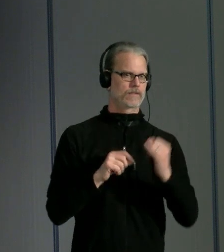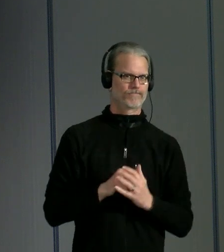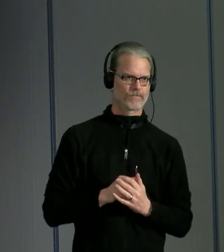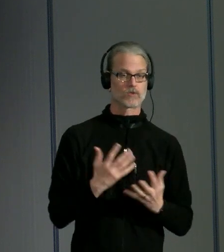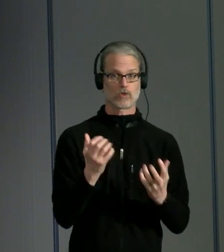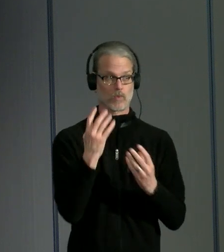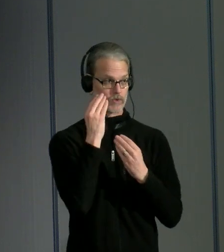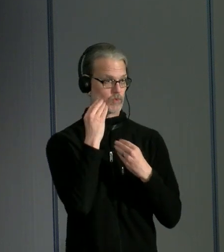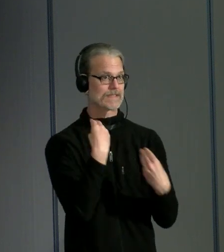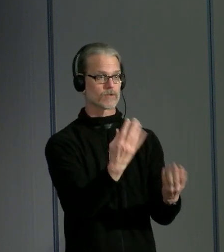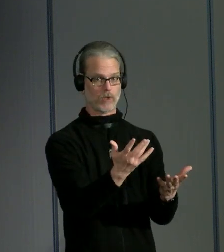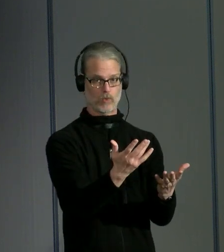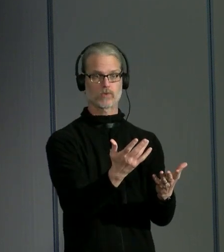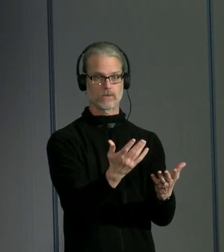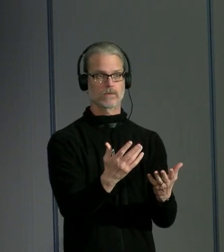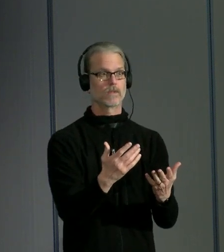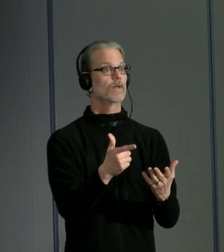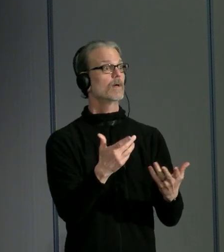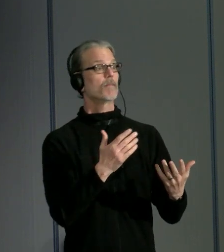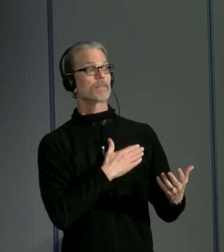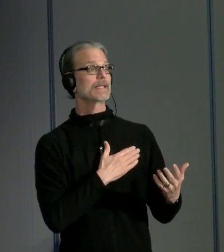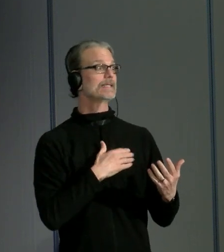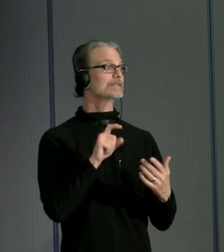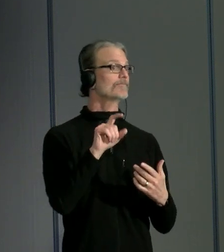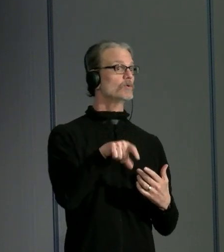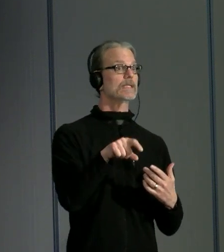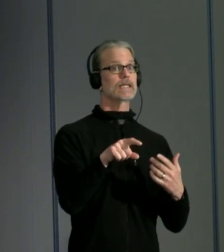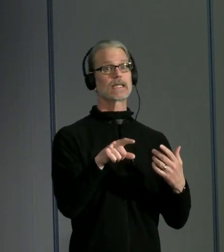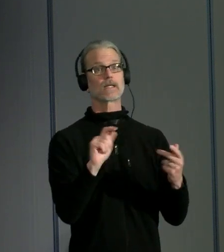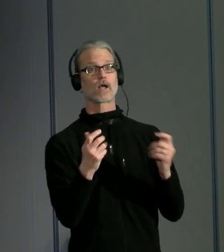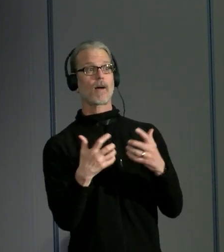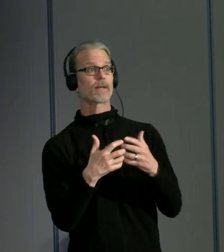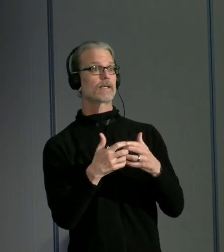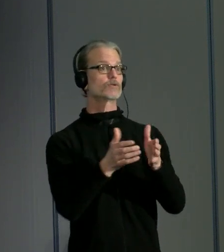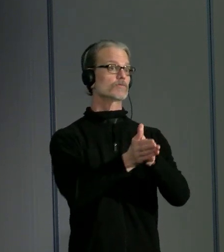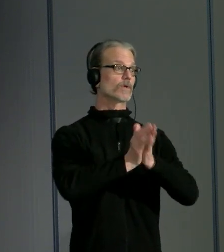stress. Invite people to request accommodations at the beginning